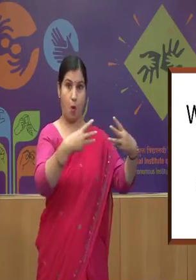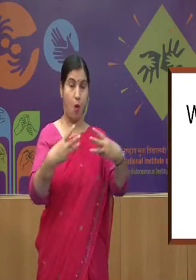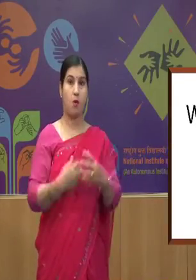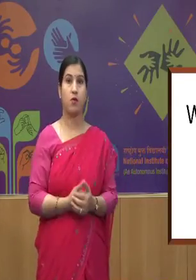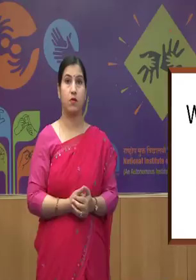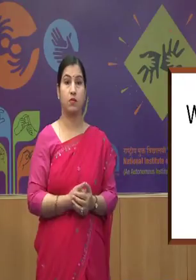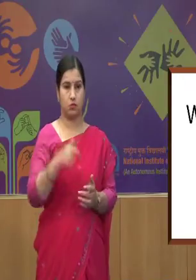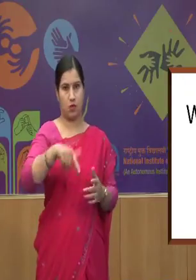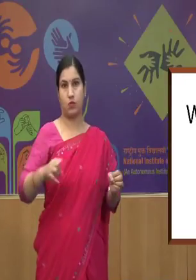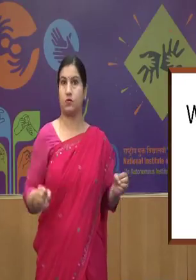So let's begin.